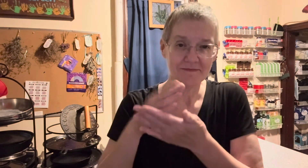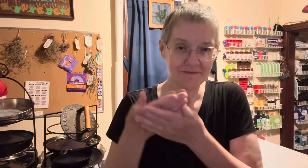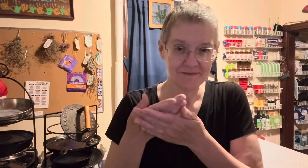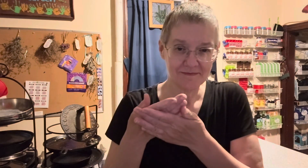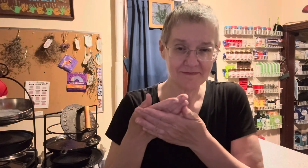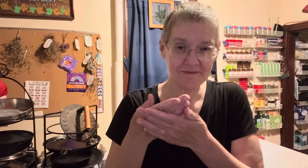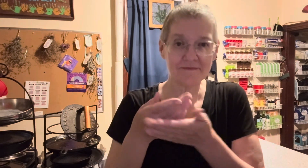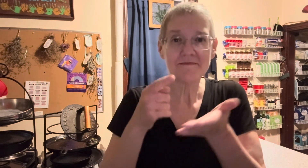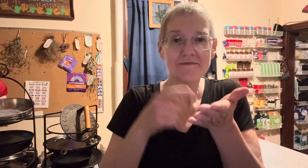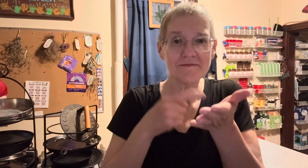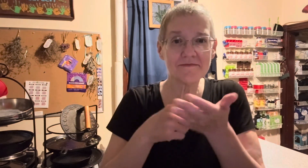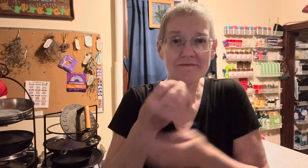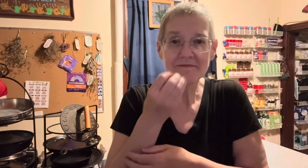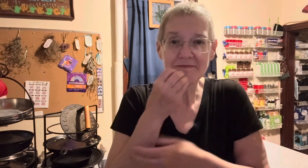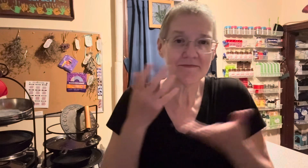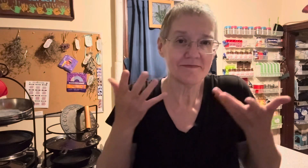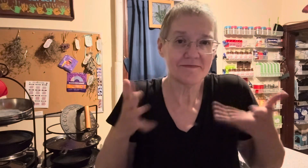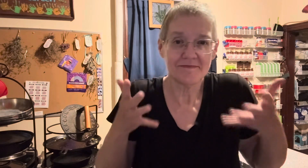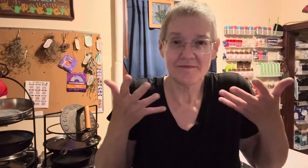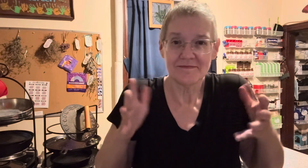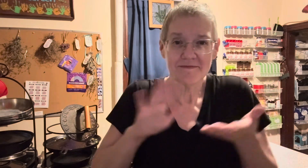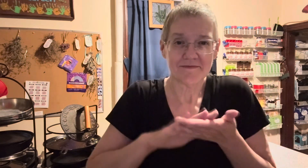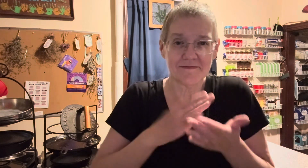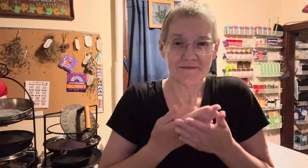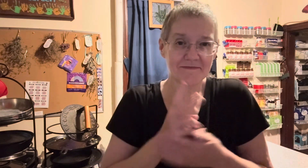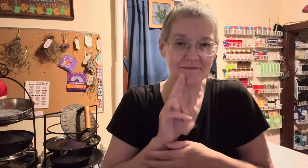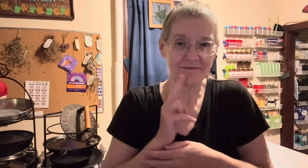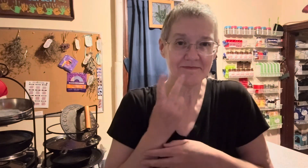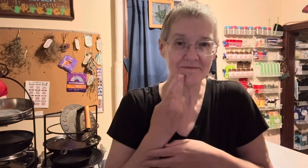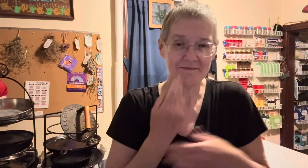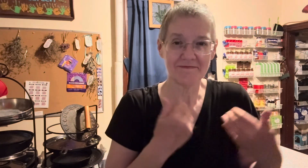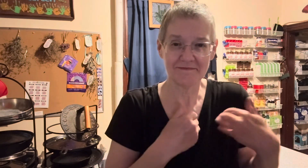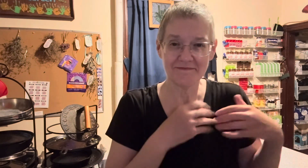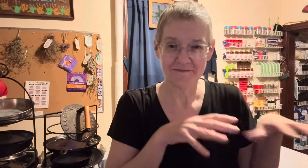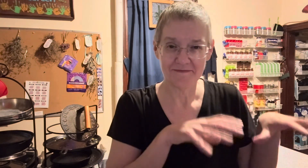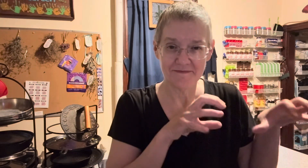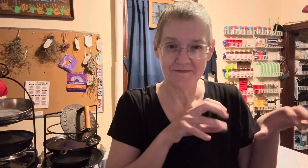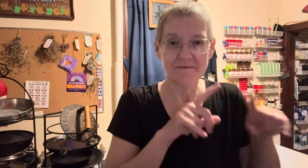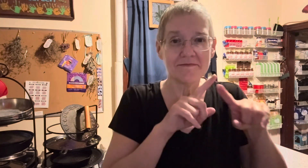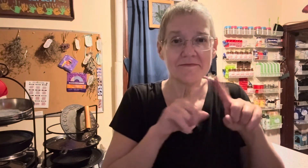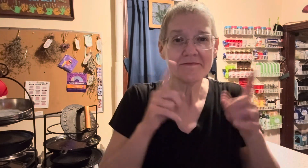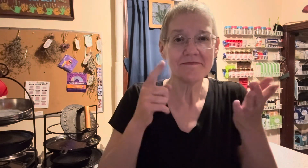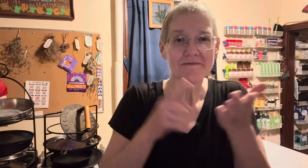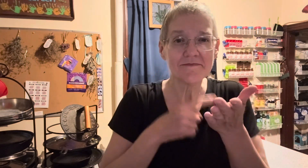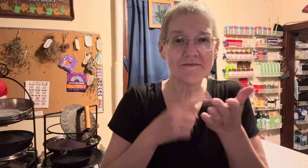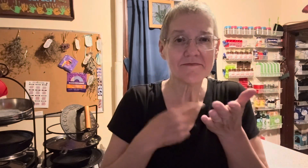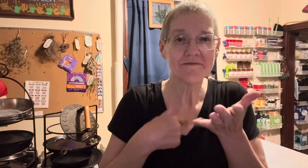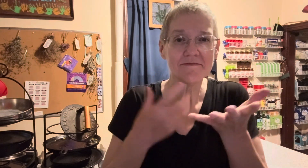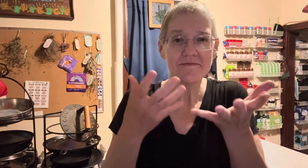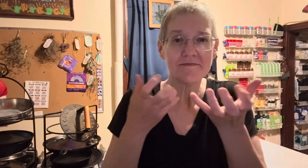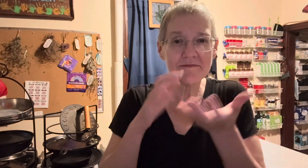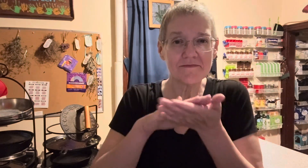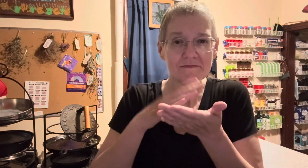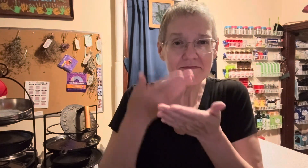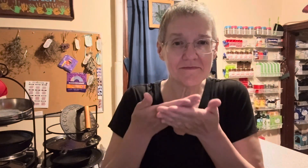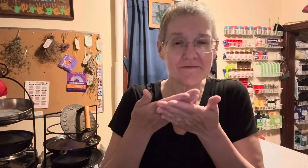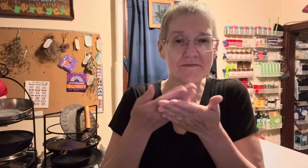and the fat that cooks off the chicken cooks the vegetables. Sometimes I eat my vegetables that have already been roasted from the freezer, but sometimes I want